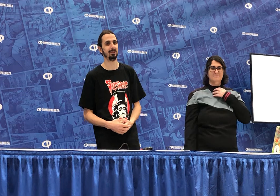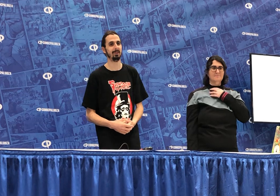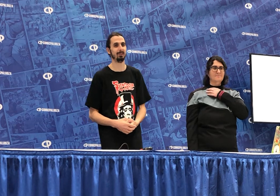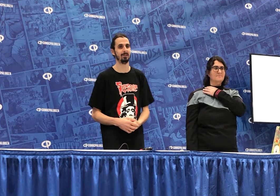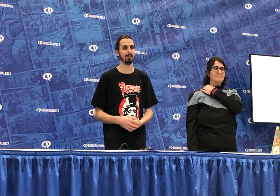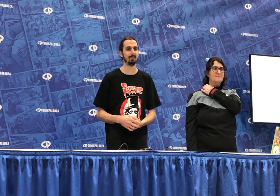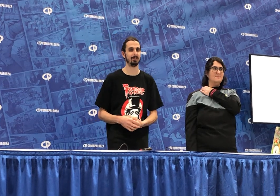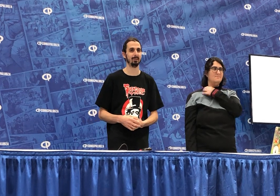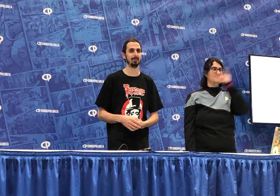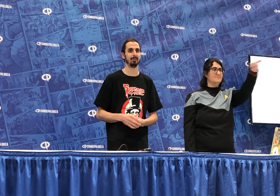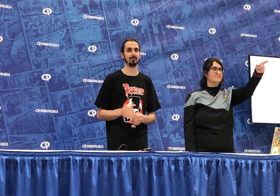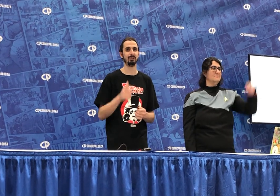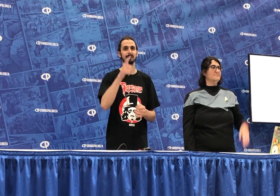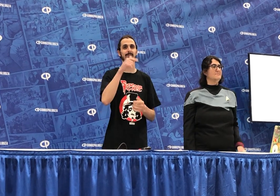it.